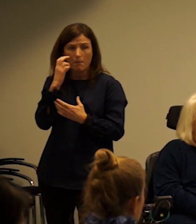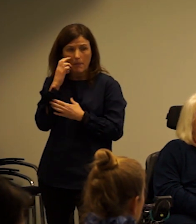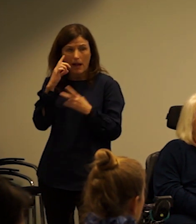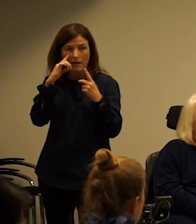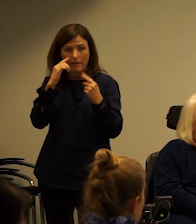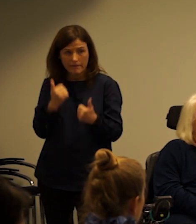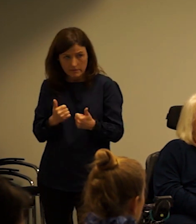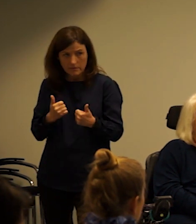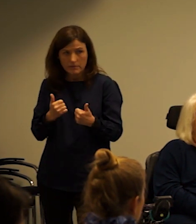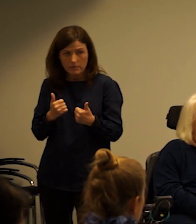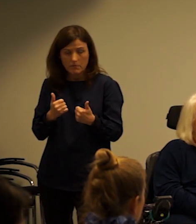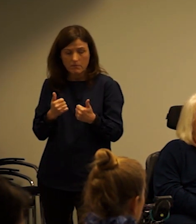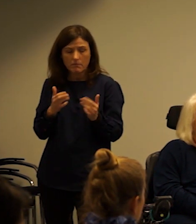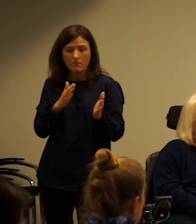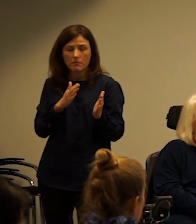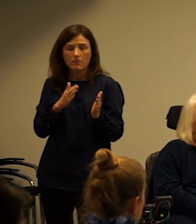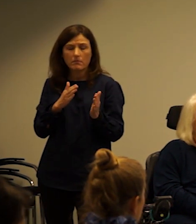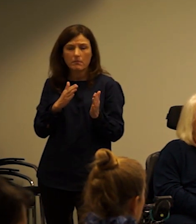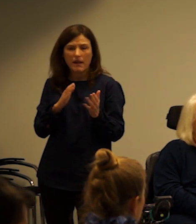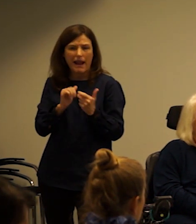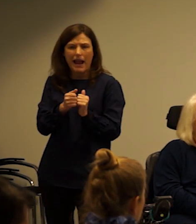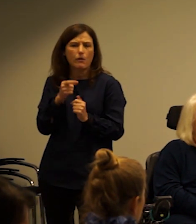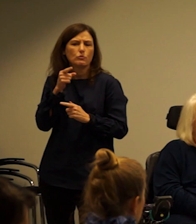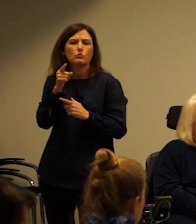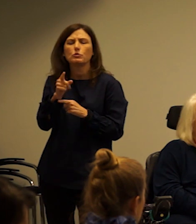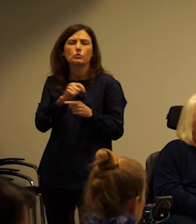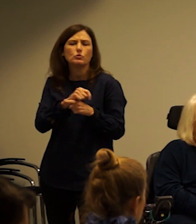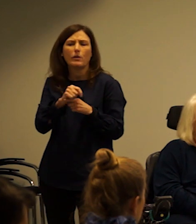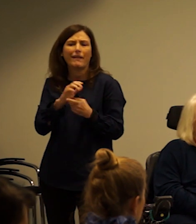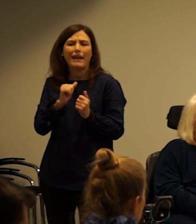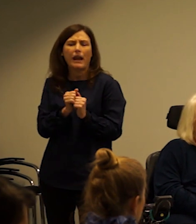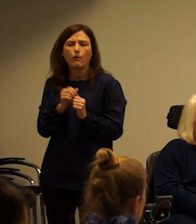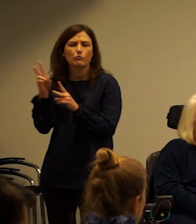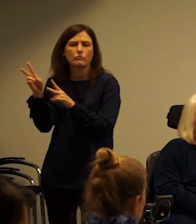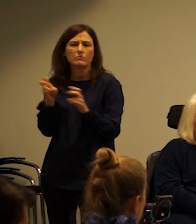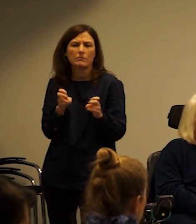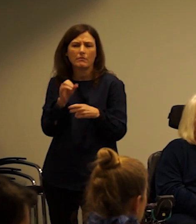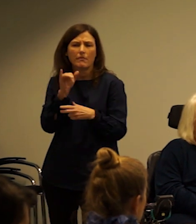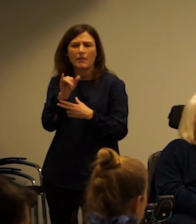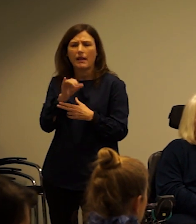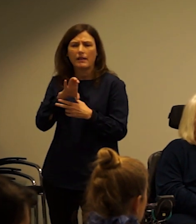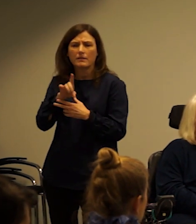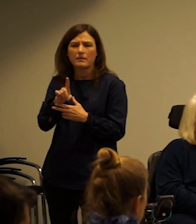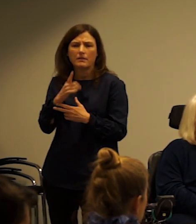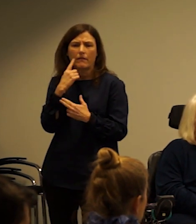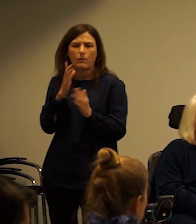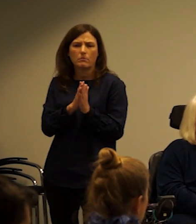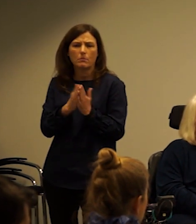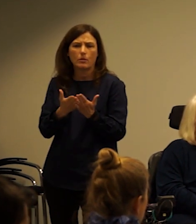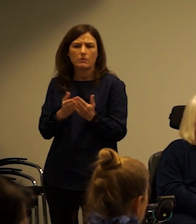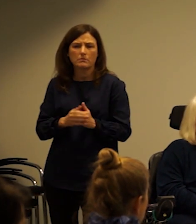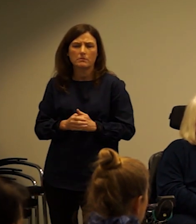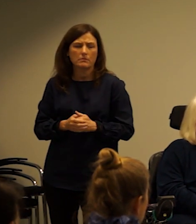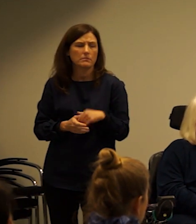people. Yes. How would you download, how would you take the CD and make a book?